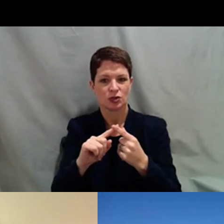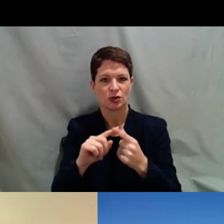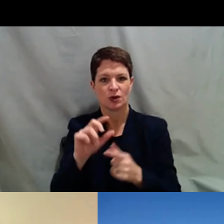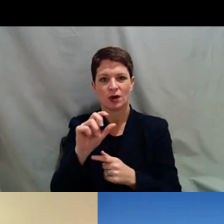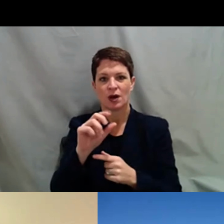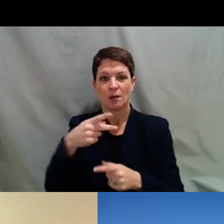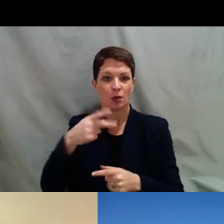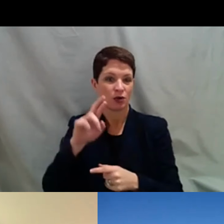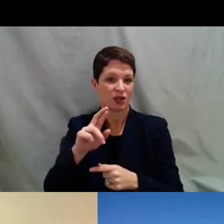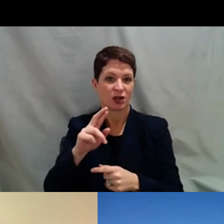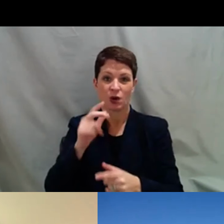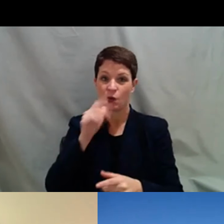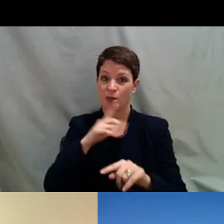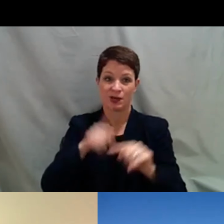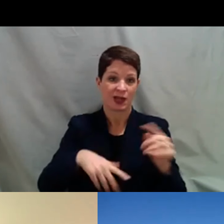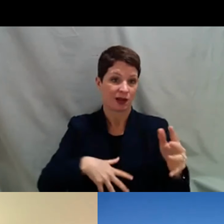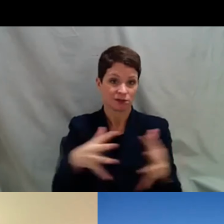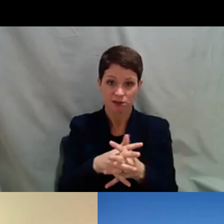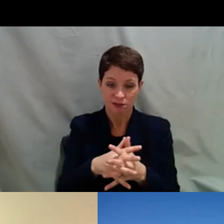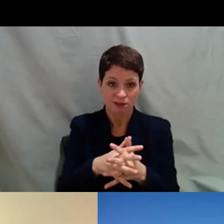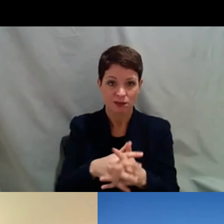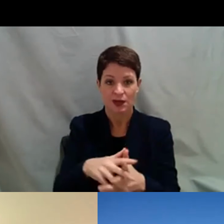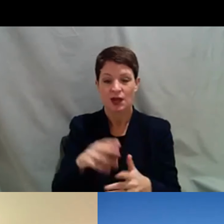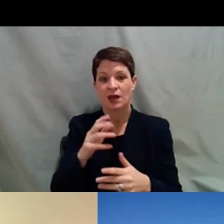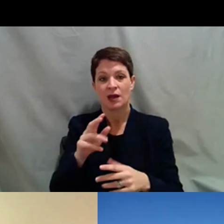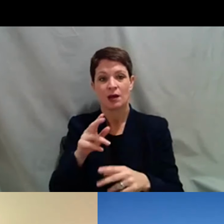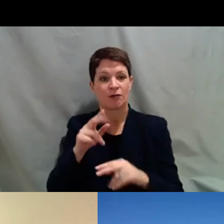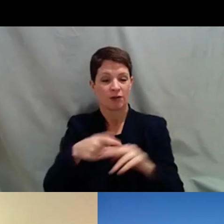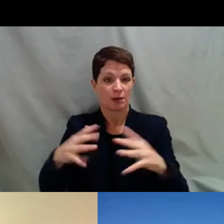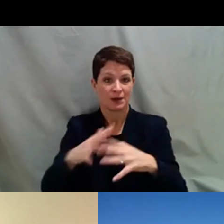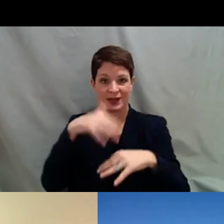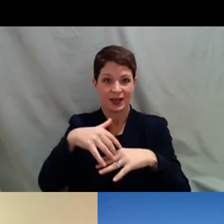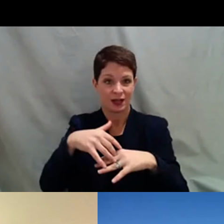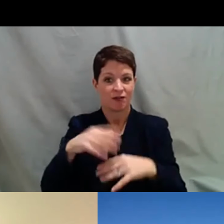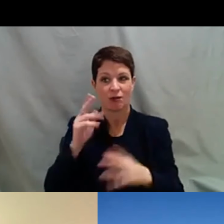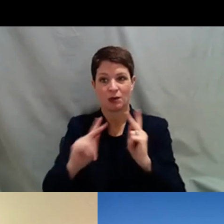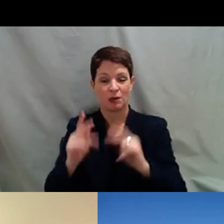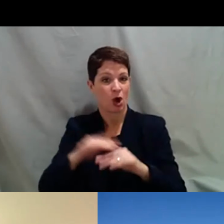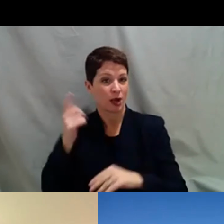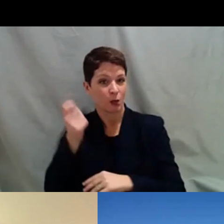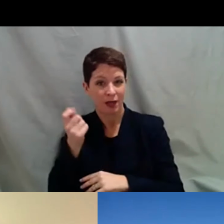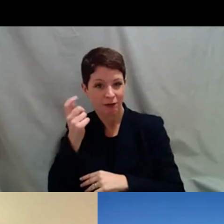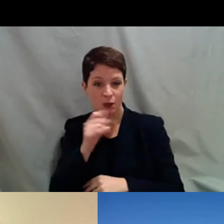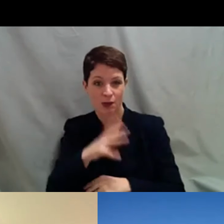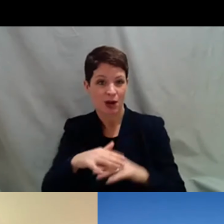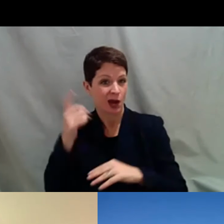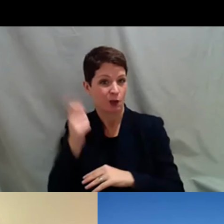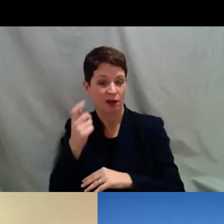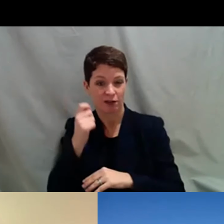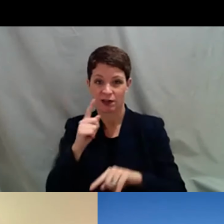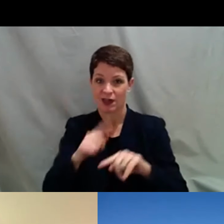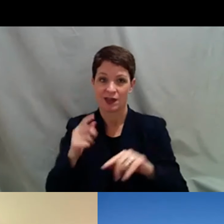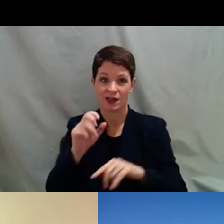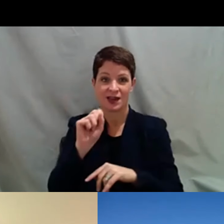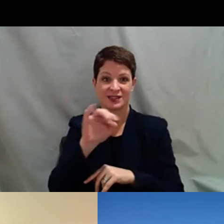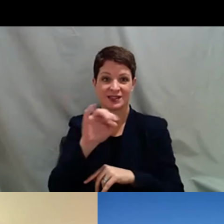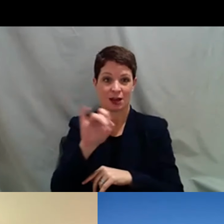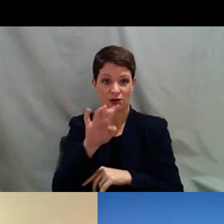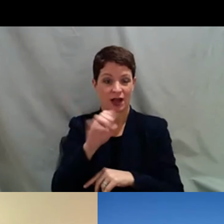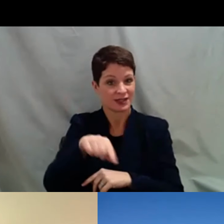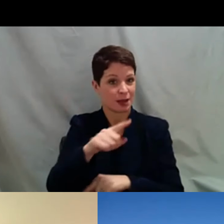Puerto Rico, women on Native reservations, women on welfare. I think the same thing in some ways is sort of happening